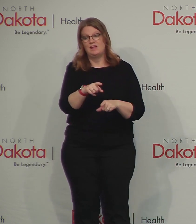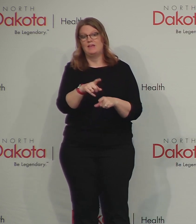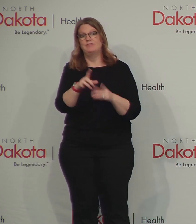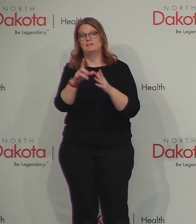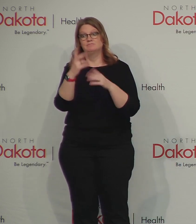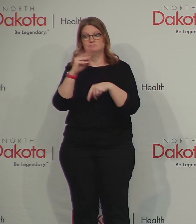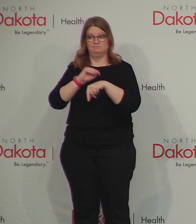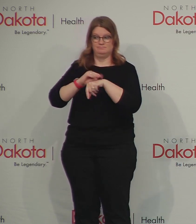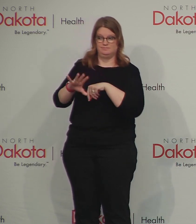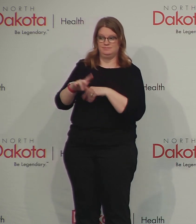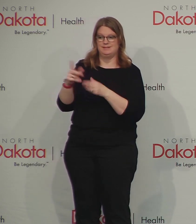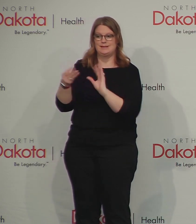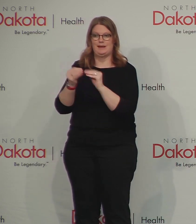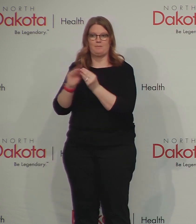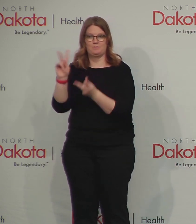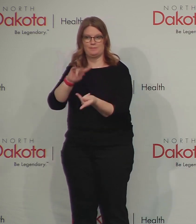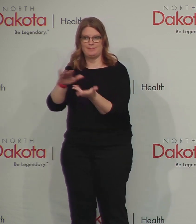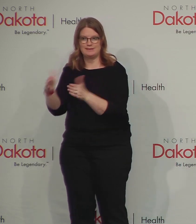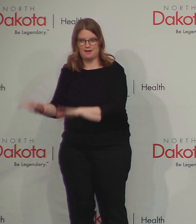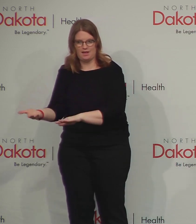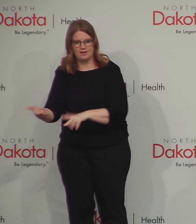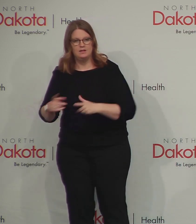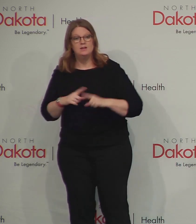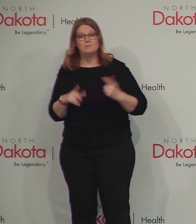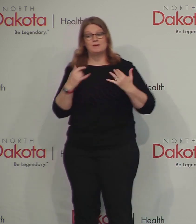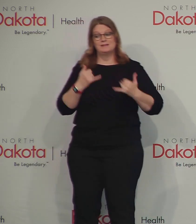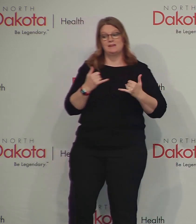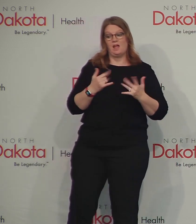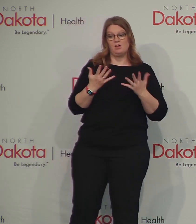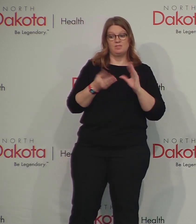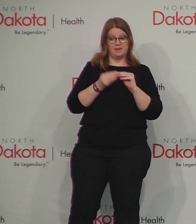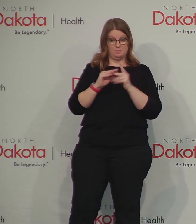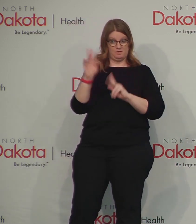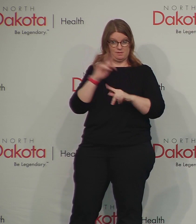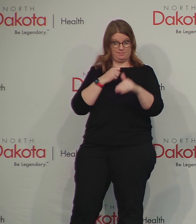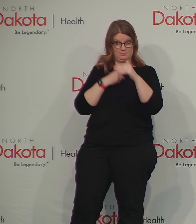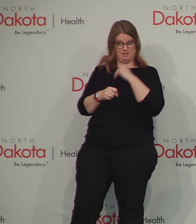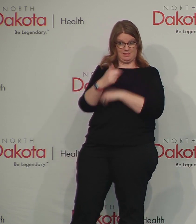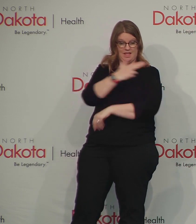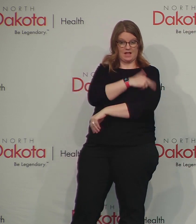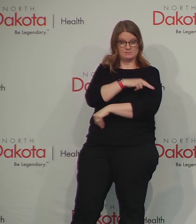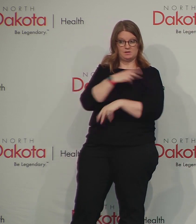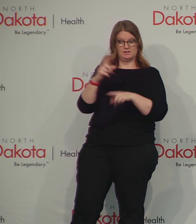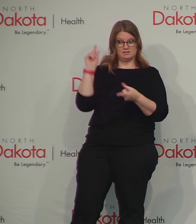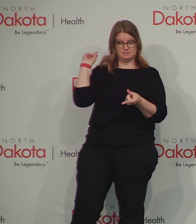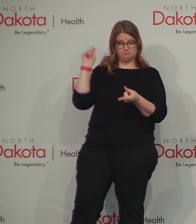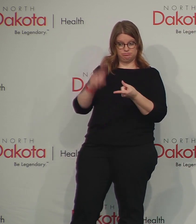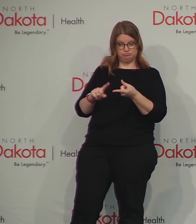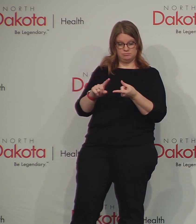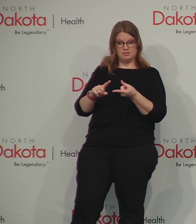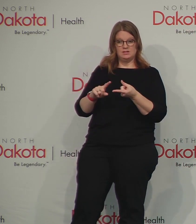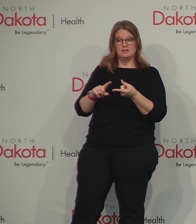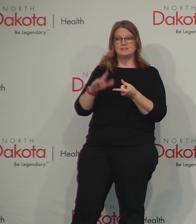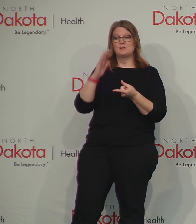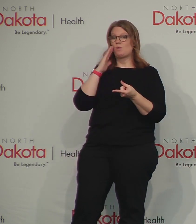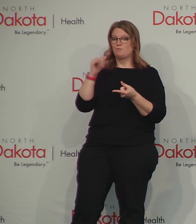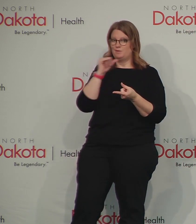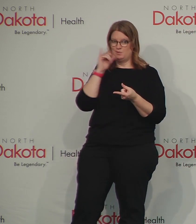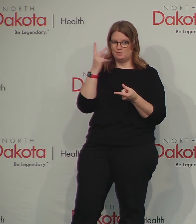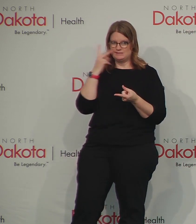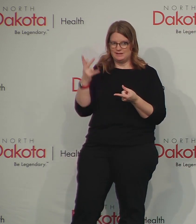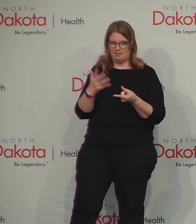down, we all pray that the deaths will also follow. But the thing that I want to really stress here is